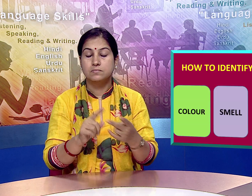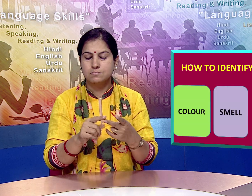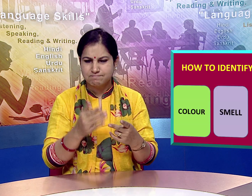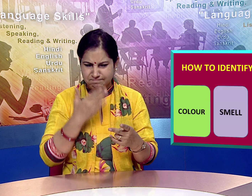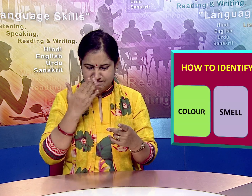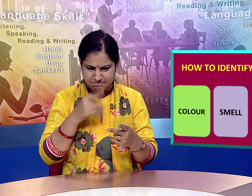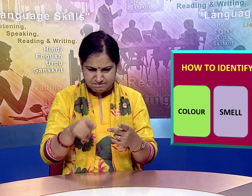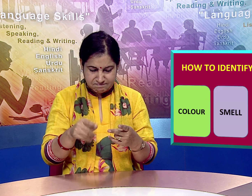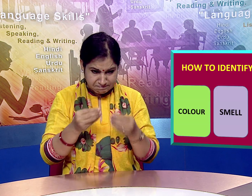smell,